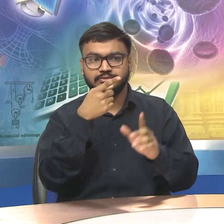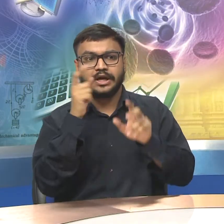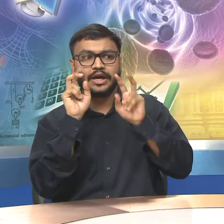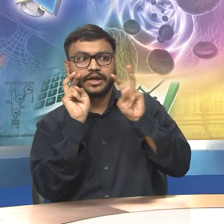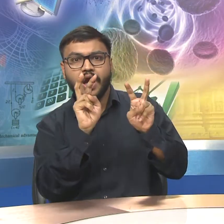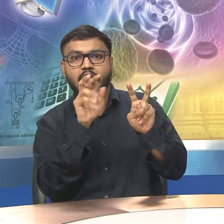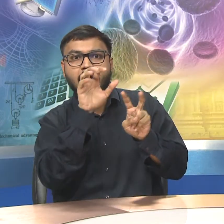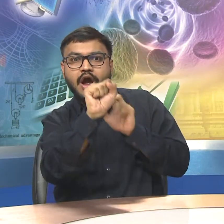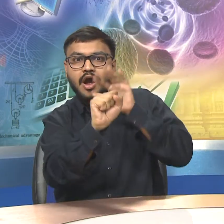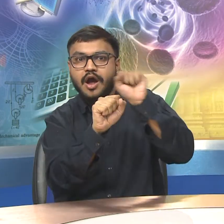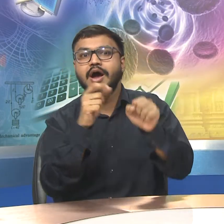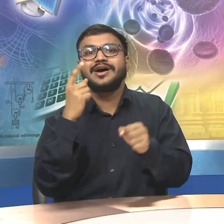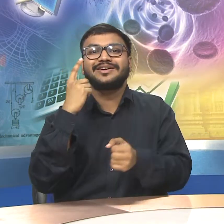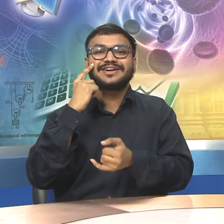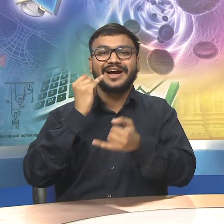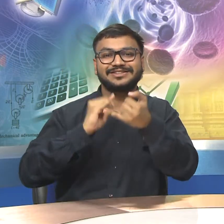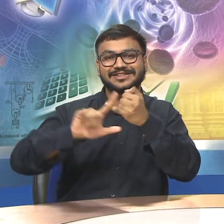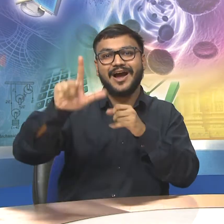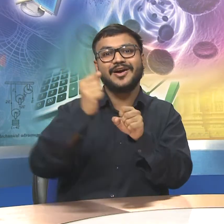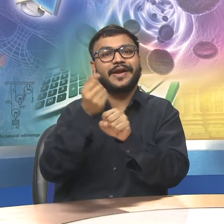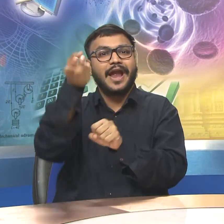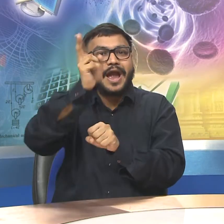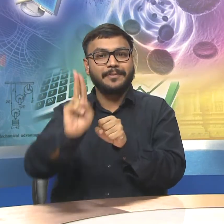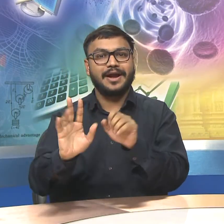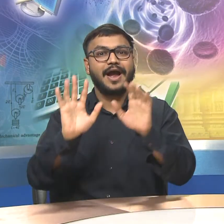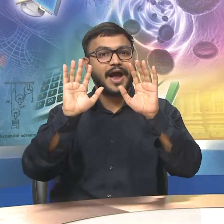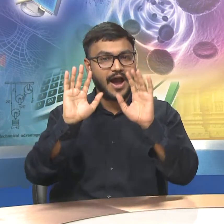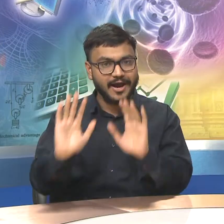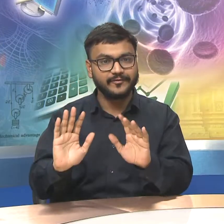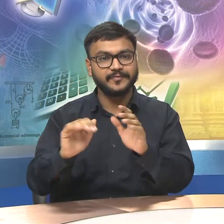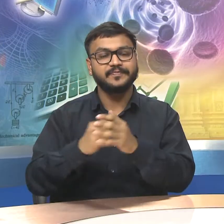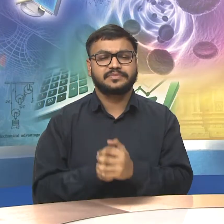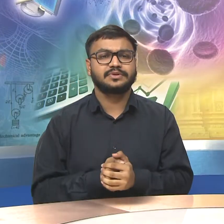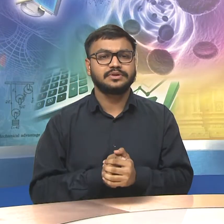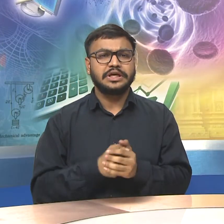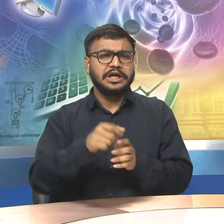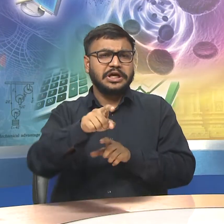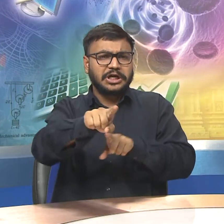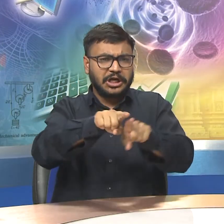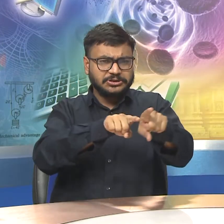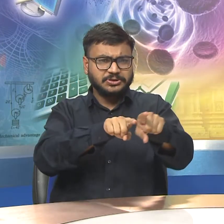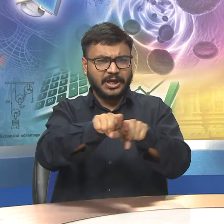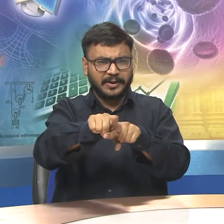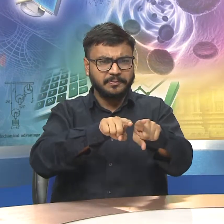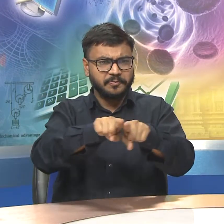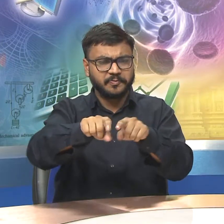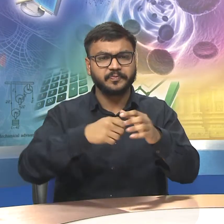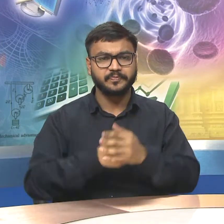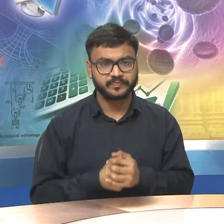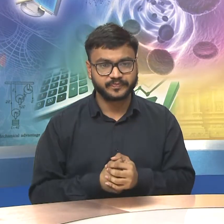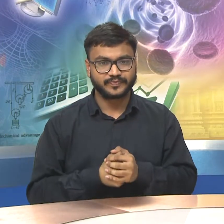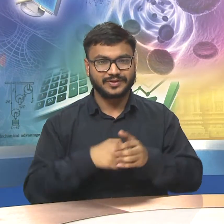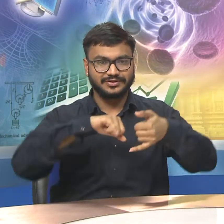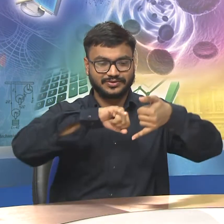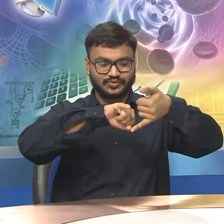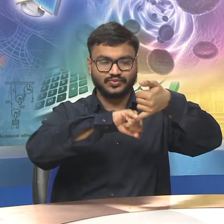You must need to facial, body language, all components make a